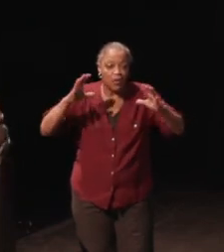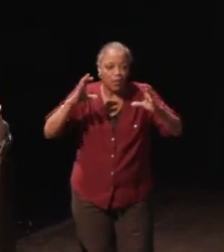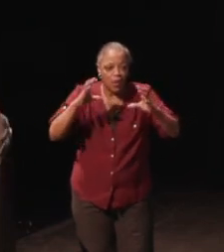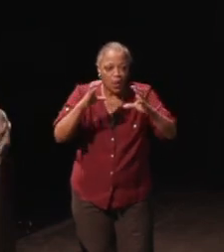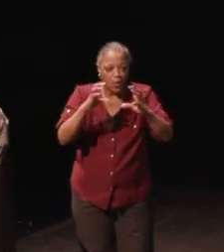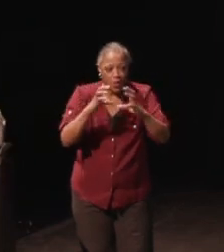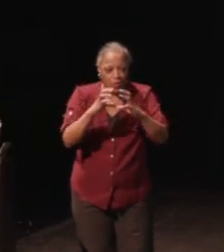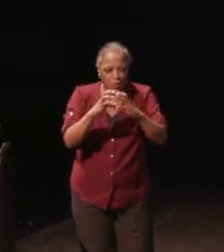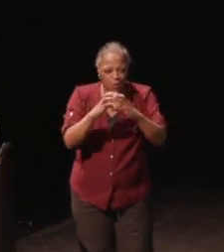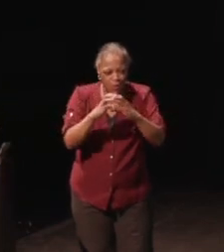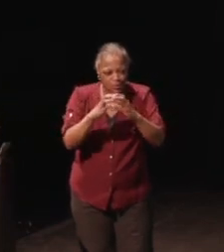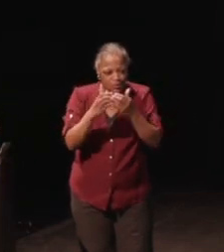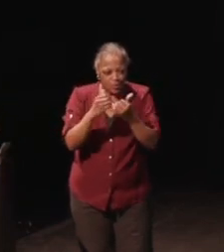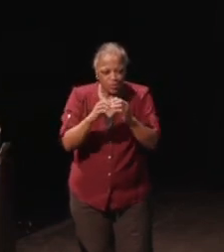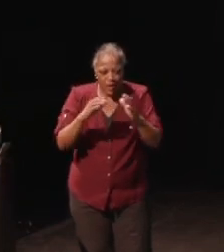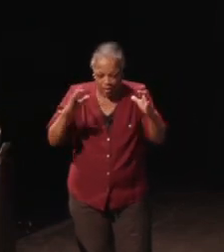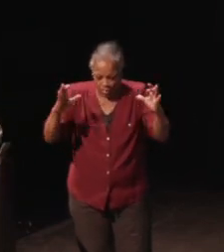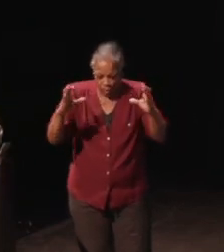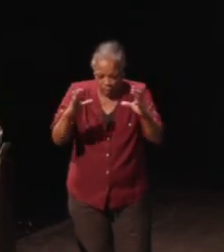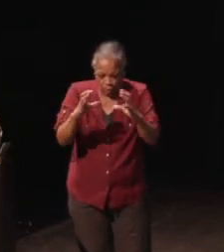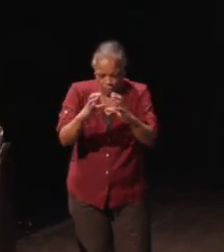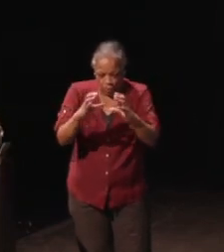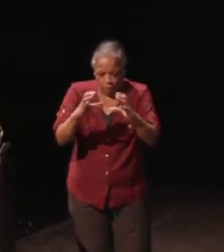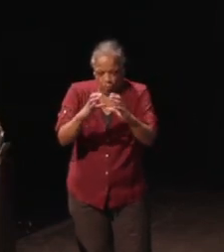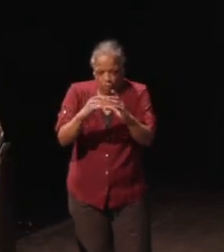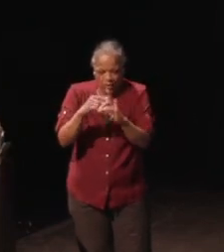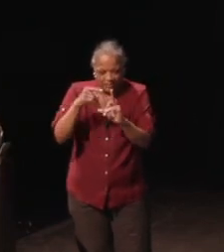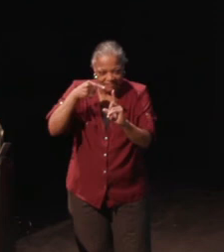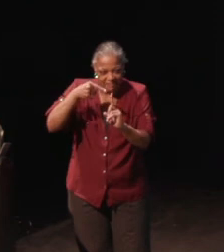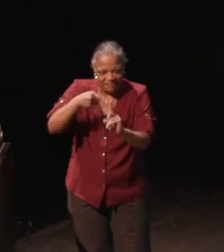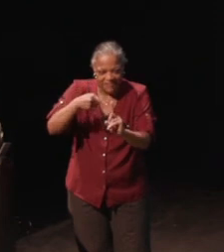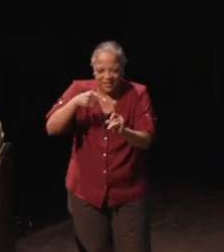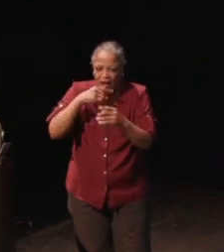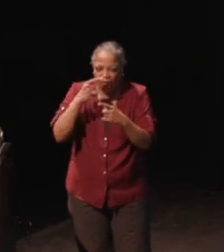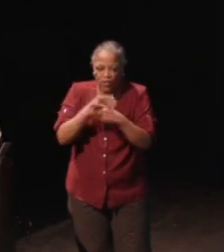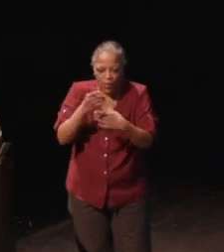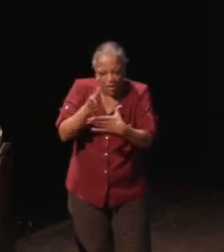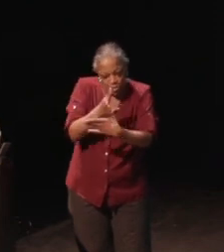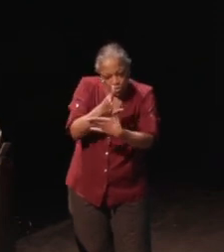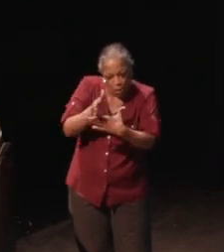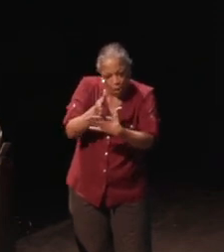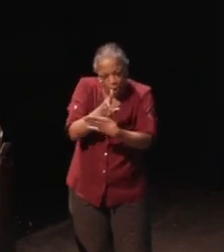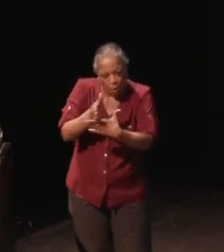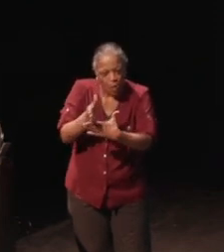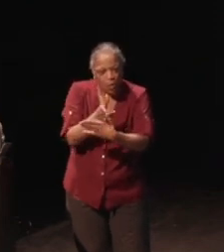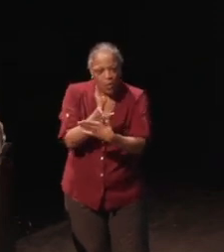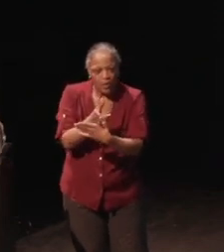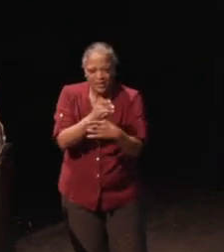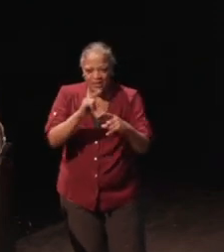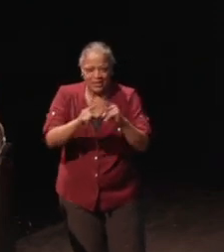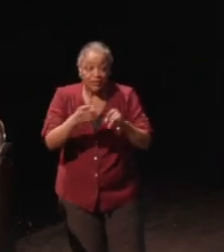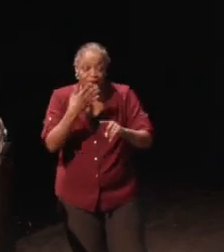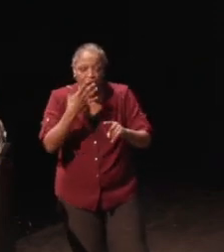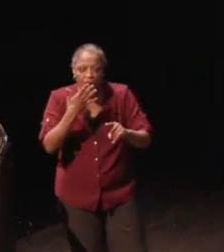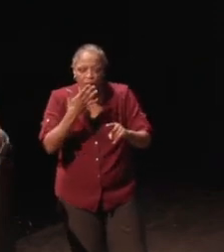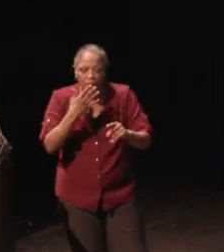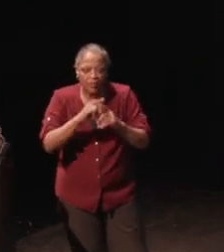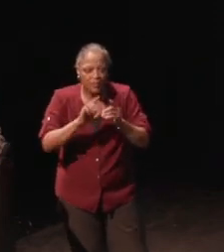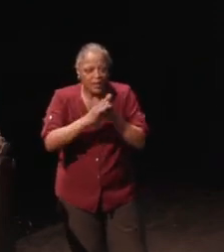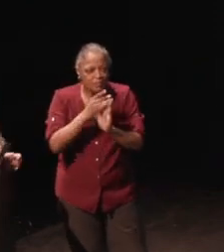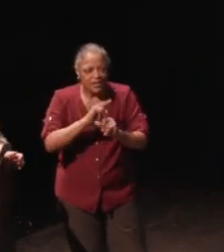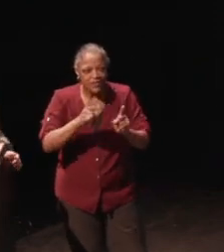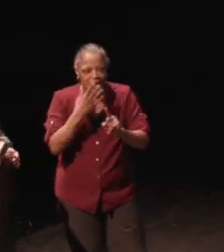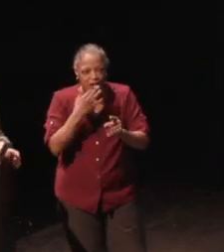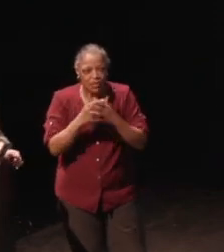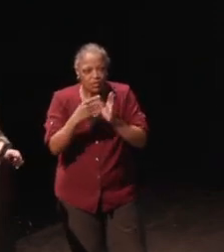into a certain zone. And when it's not in the right zone, it's a different color, right?